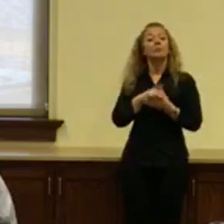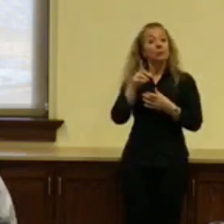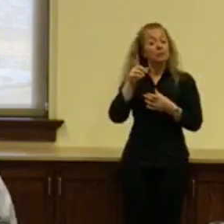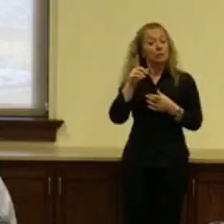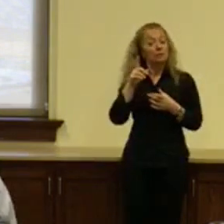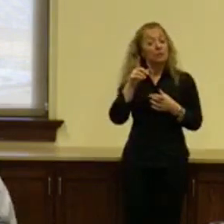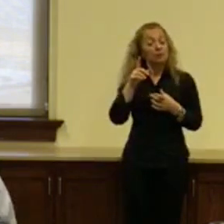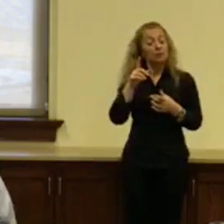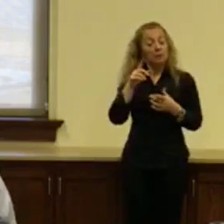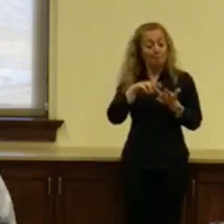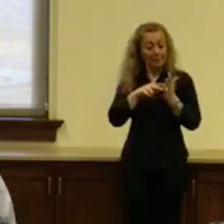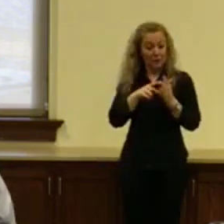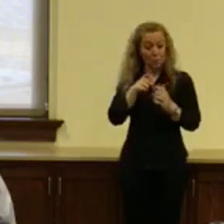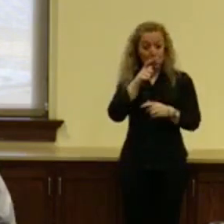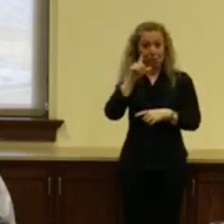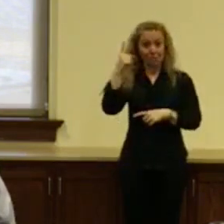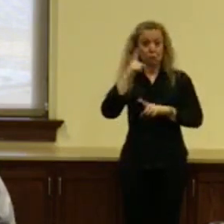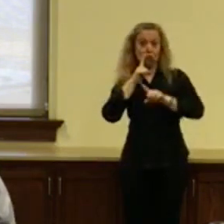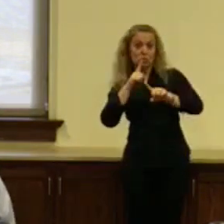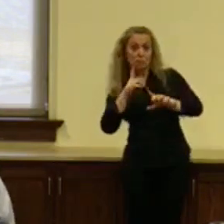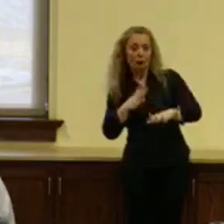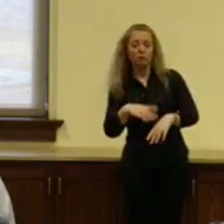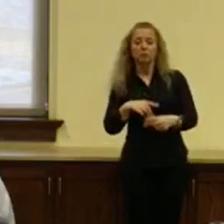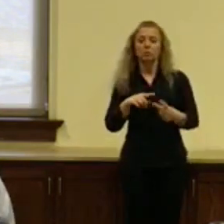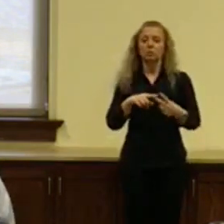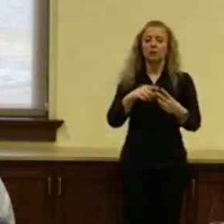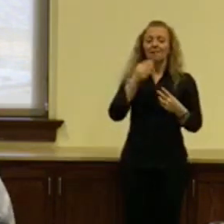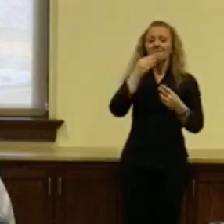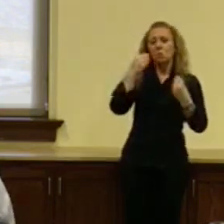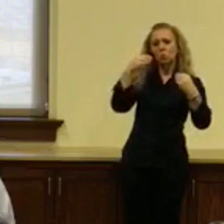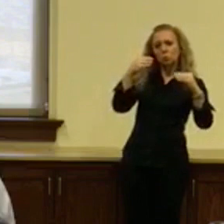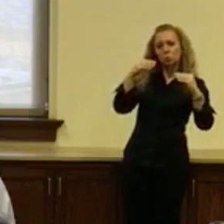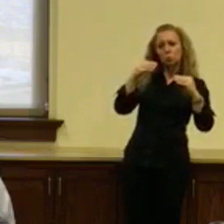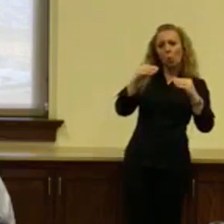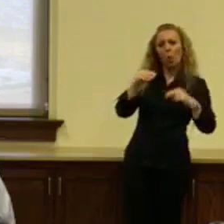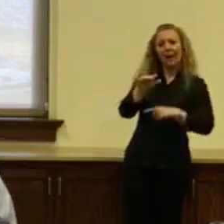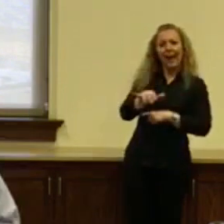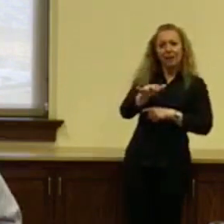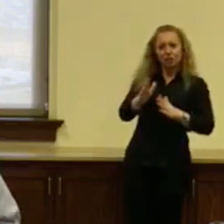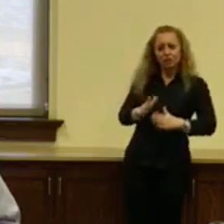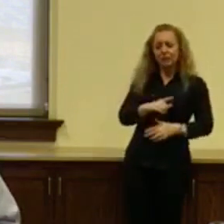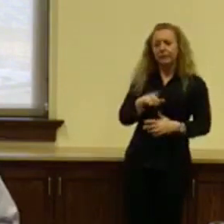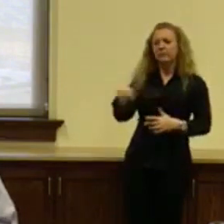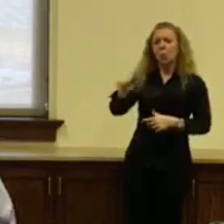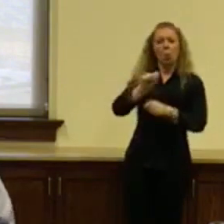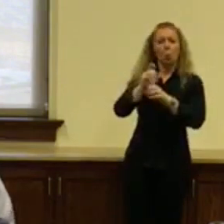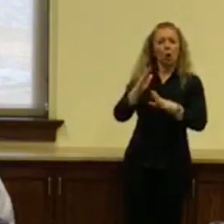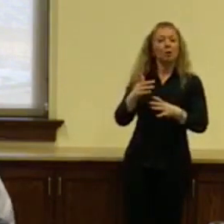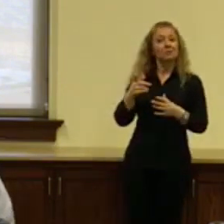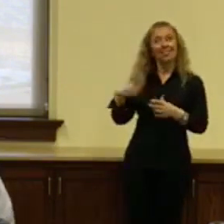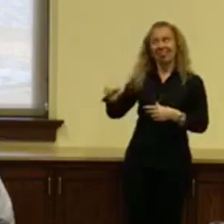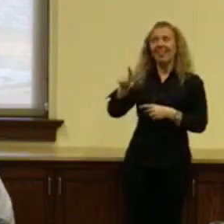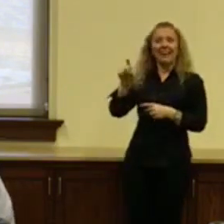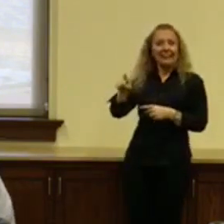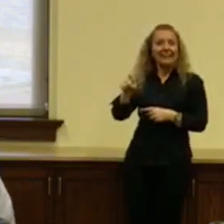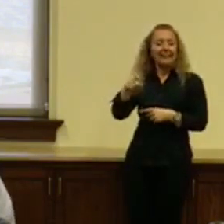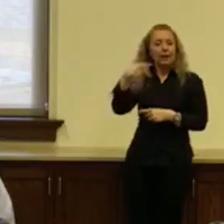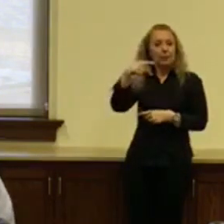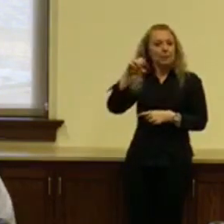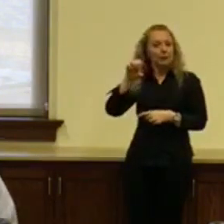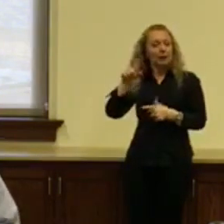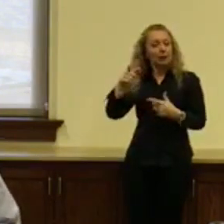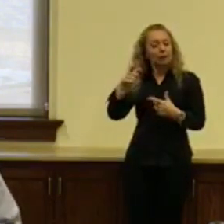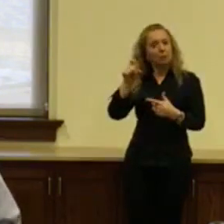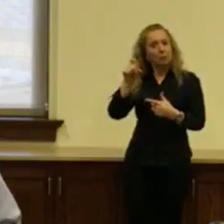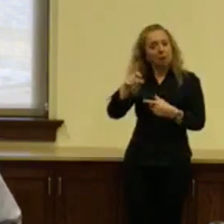are first responders, our grocery store clerks and workers who are there, they still need the PPE every bit